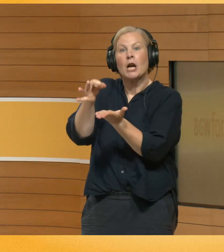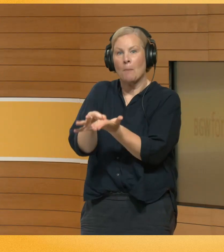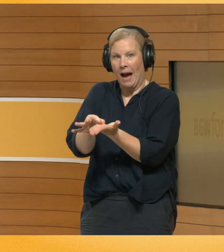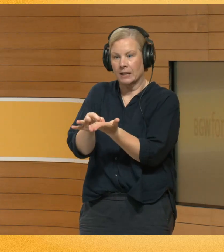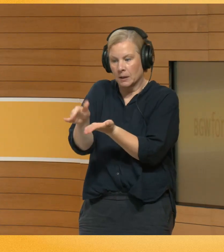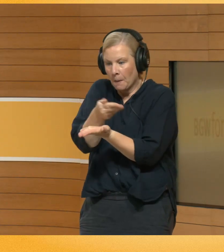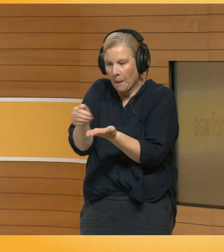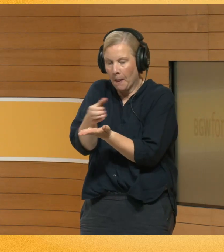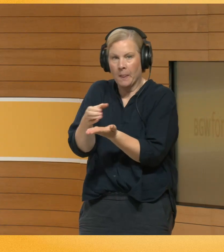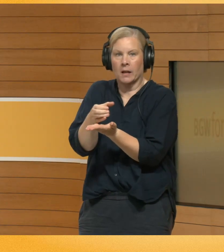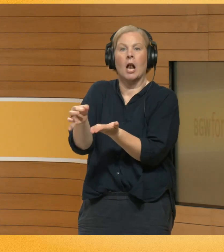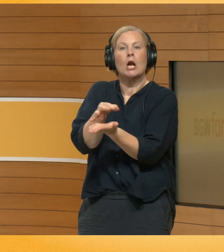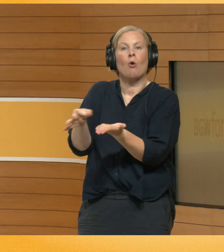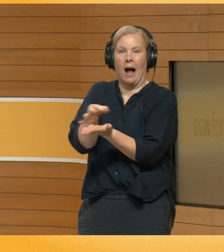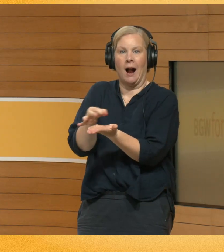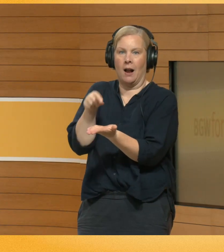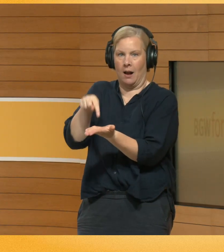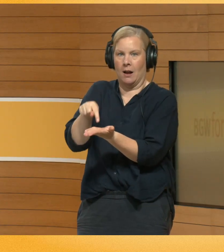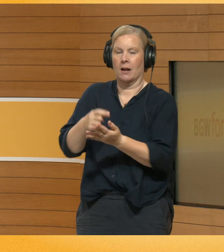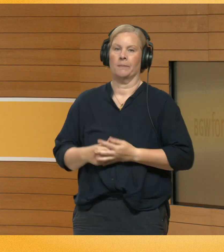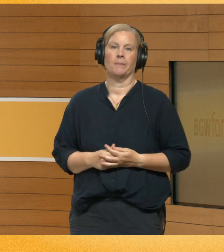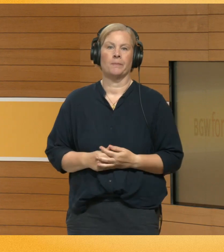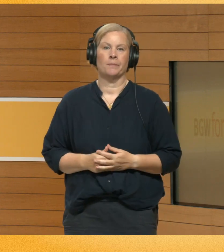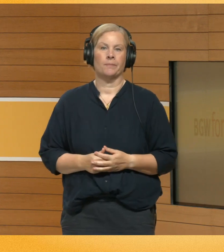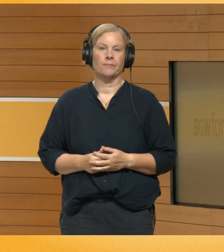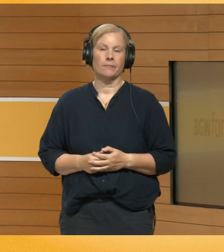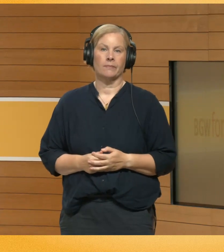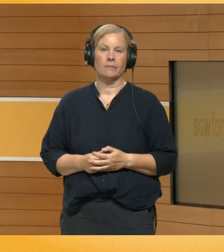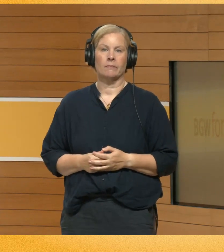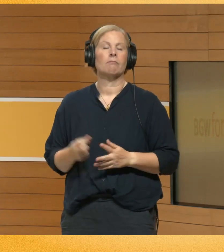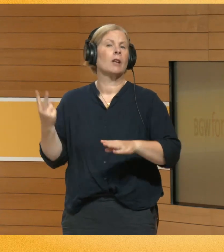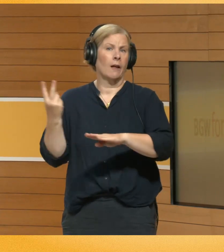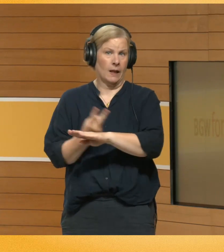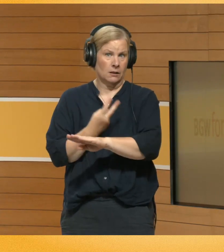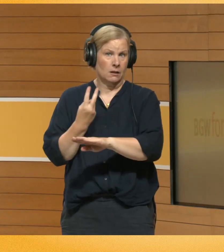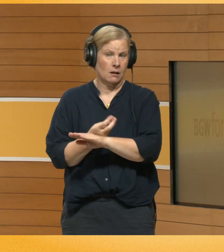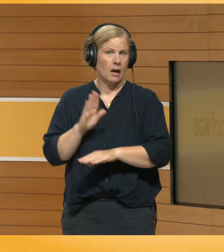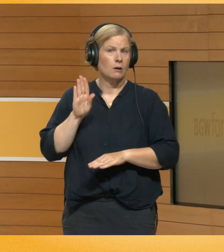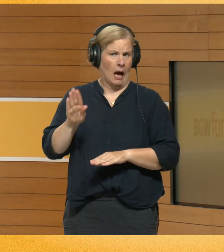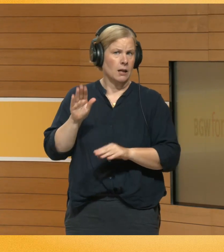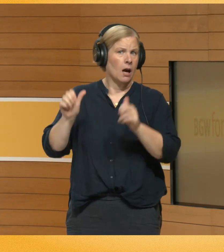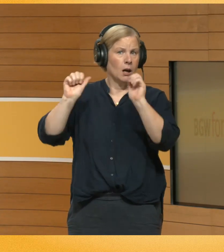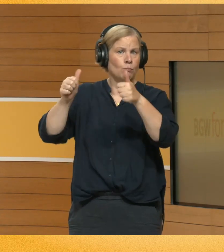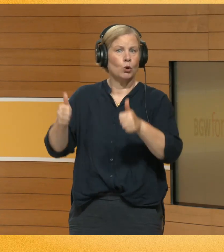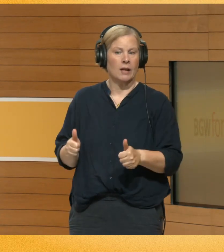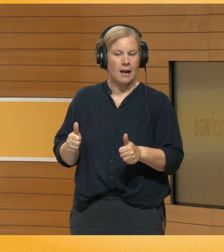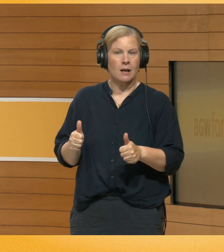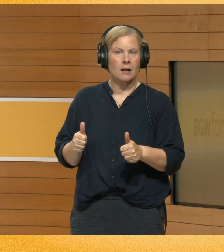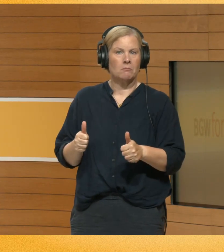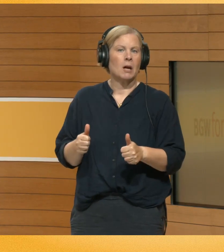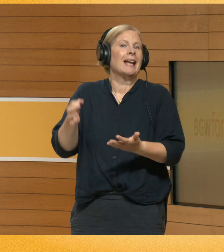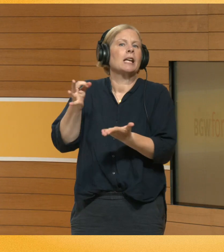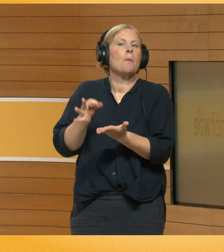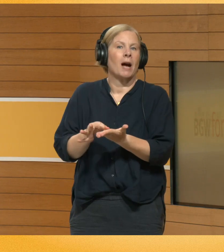the Ghana's model of community health or community-based health planning and services called